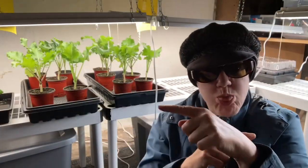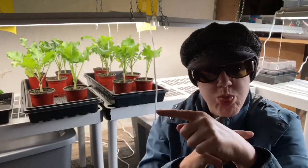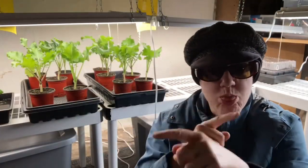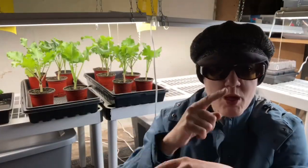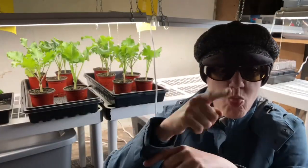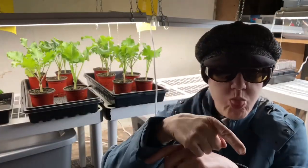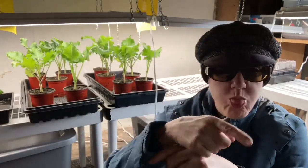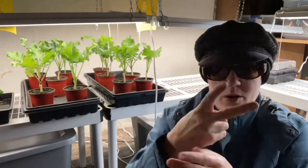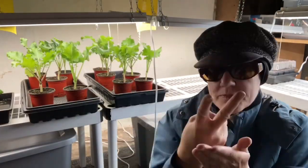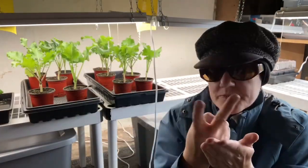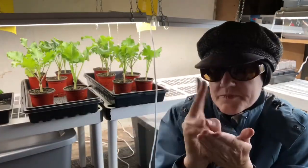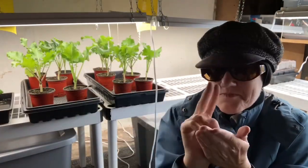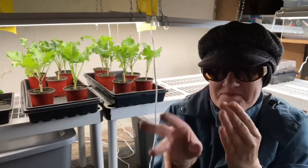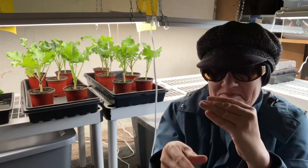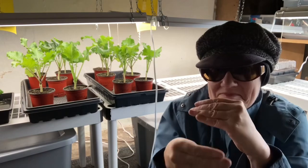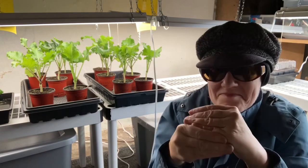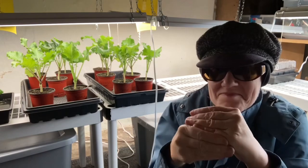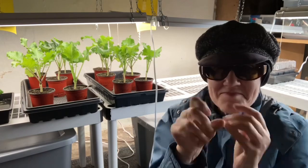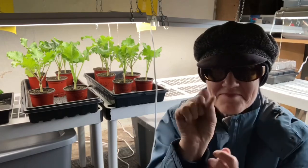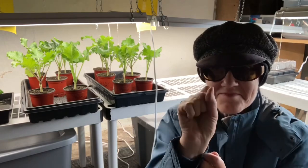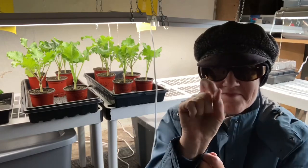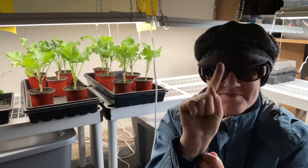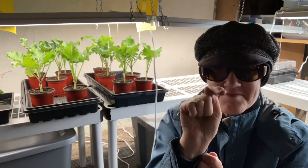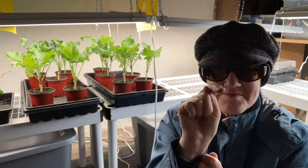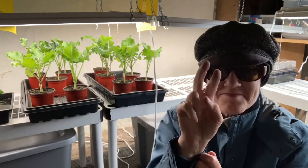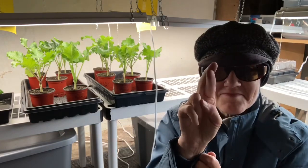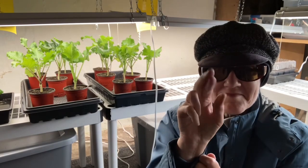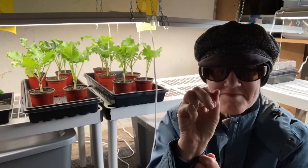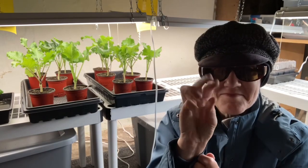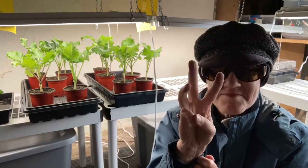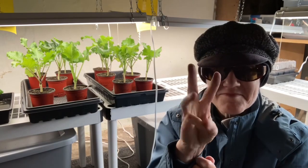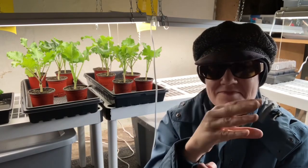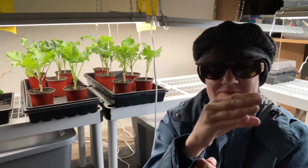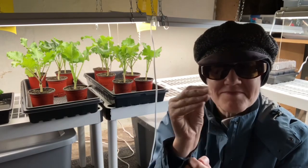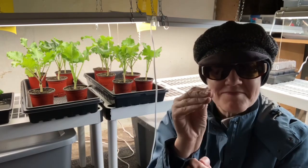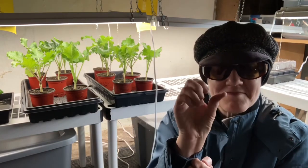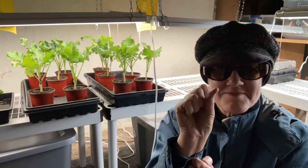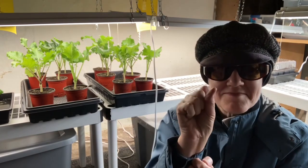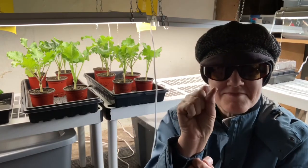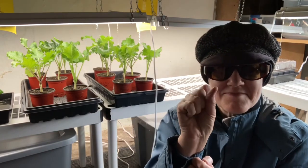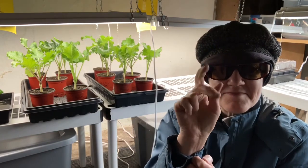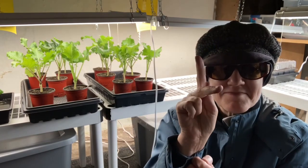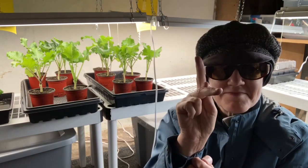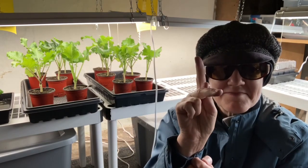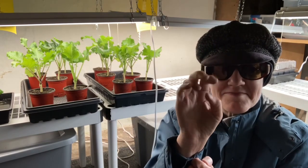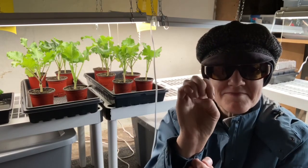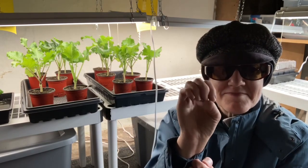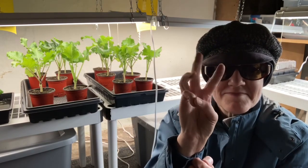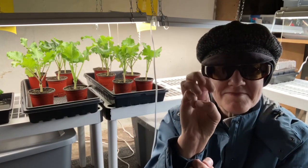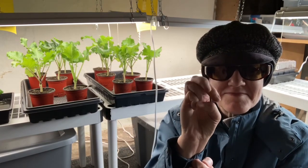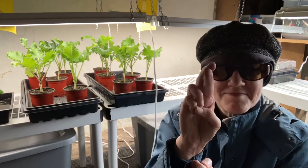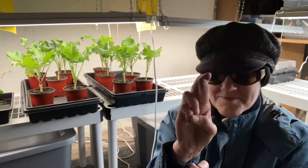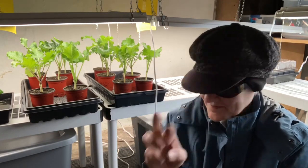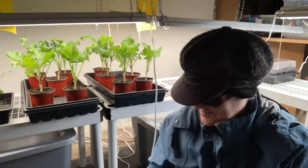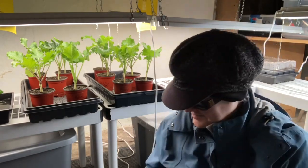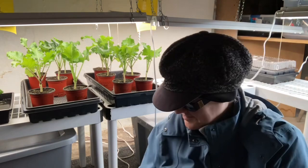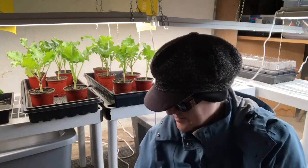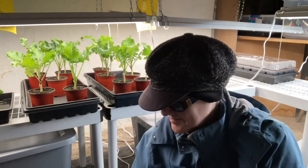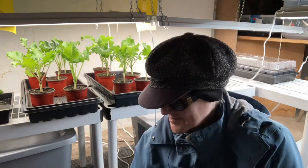Because they started to flop over 2 weeks ago, I added a straw around the stem and supported